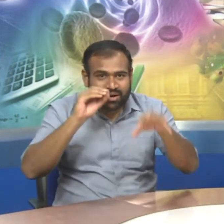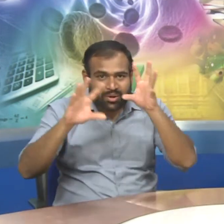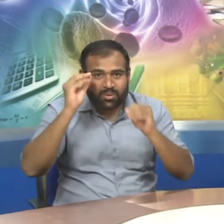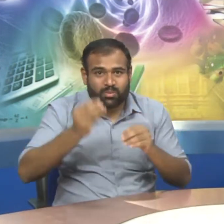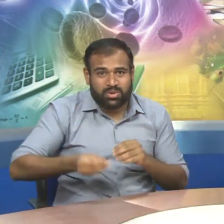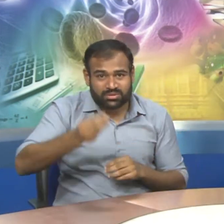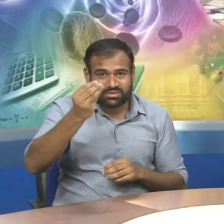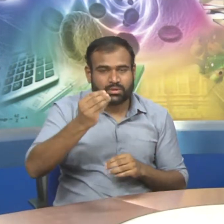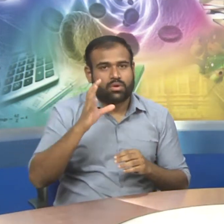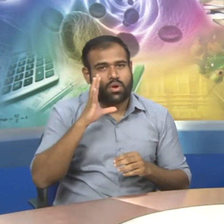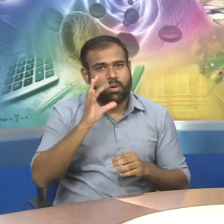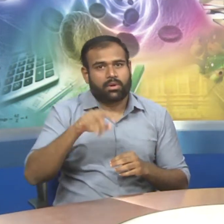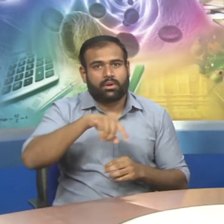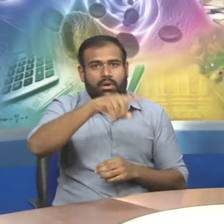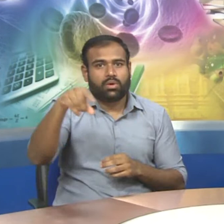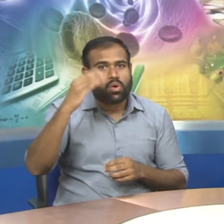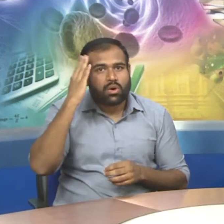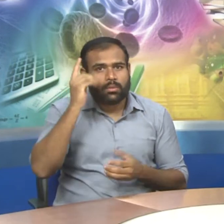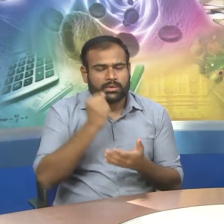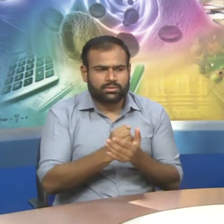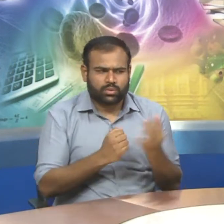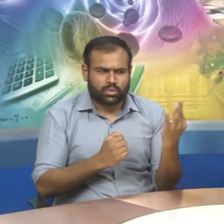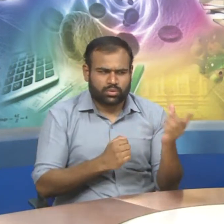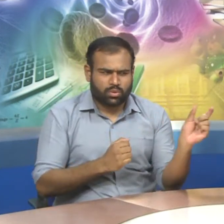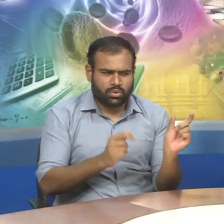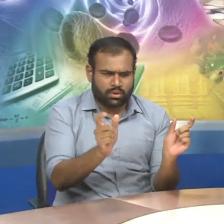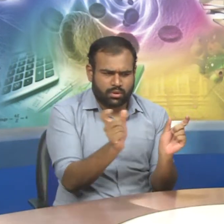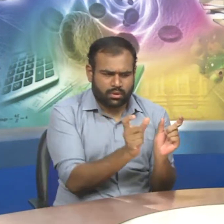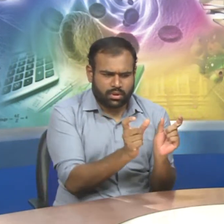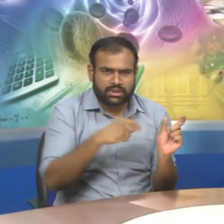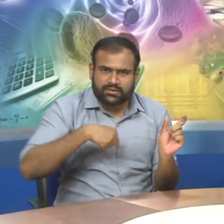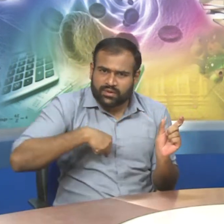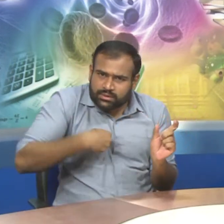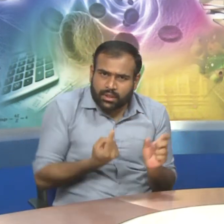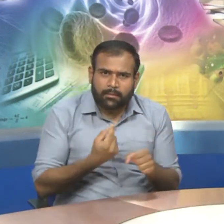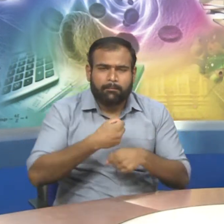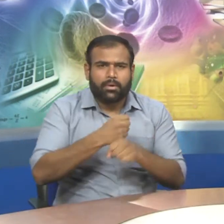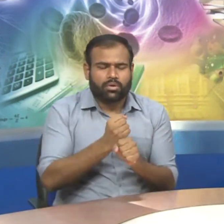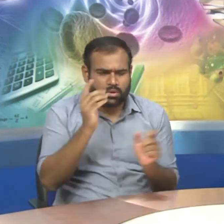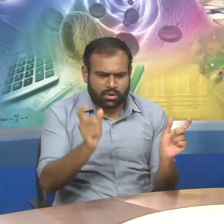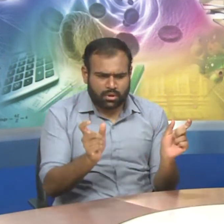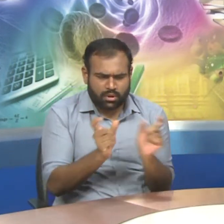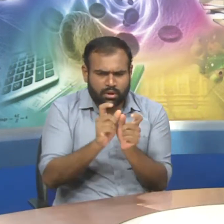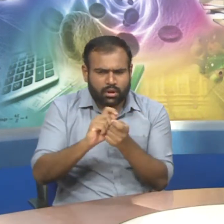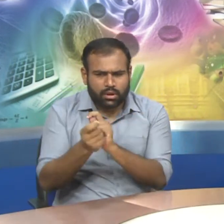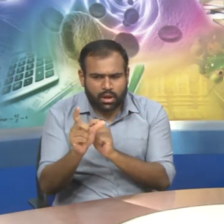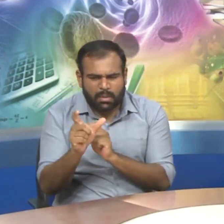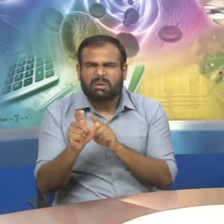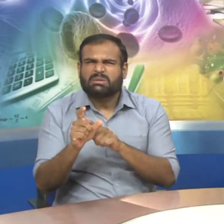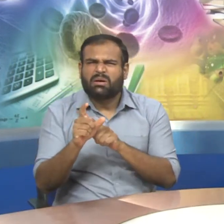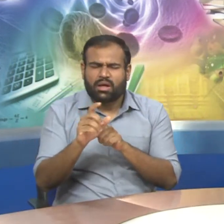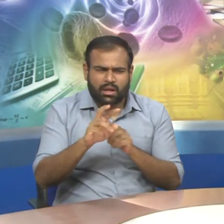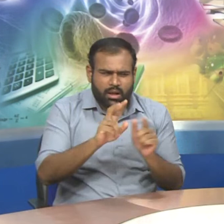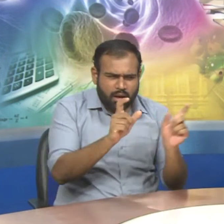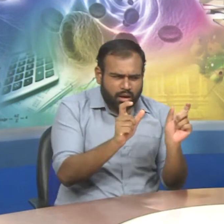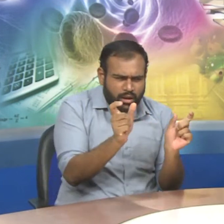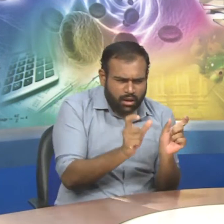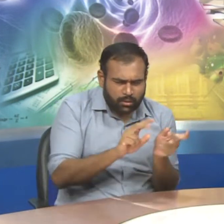For any learner of ISL, it is important to understand how ISL signs can be